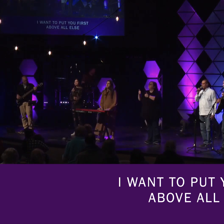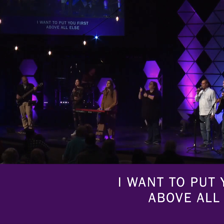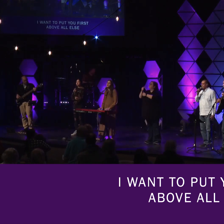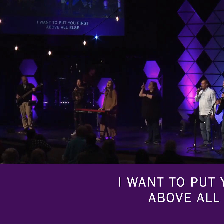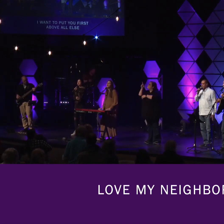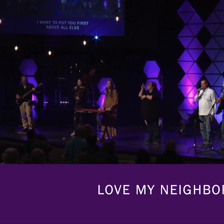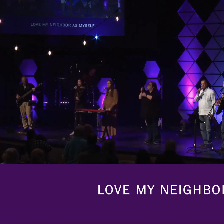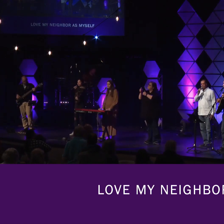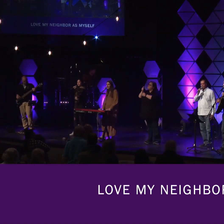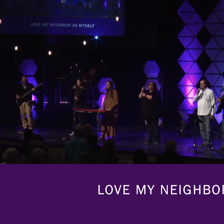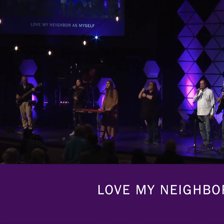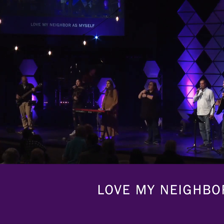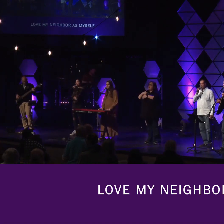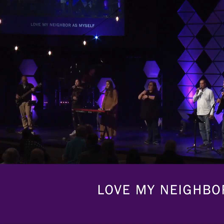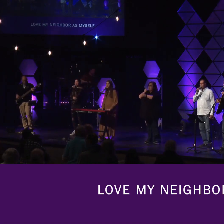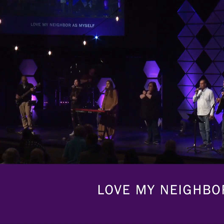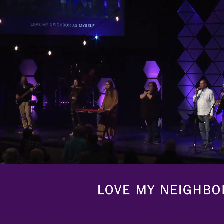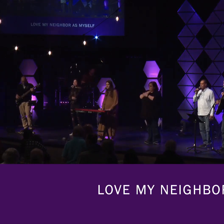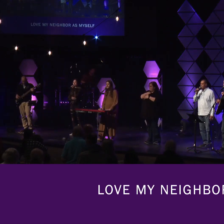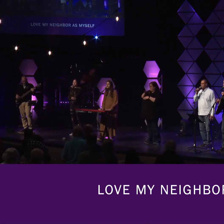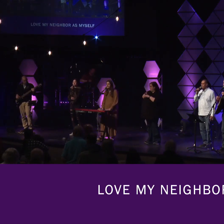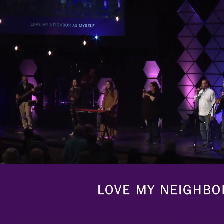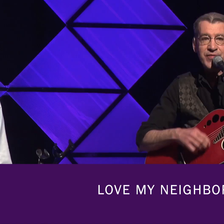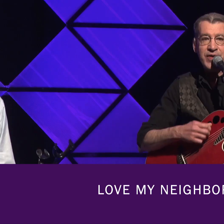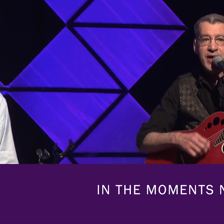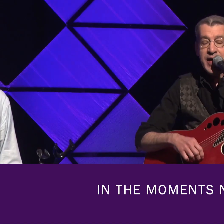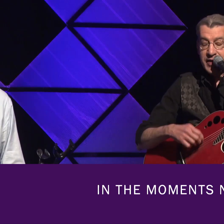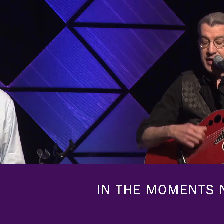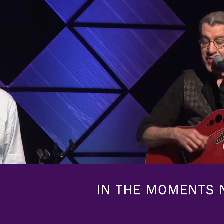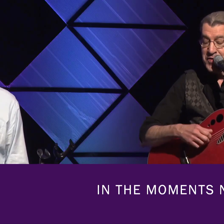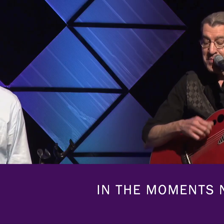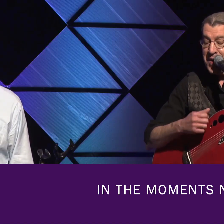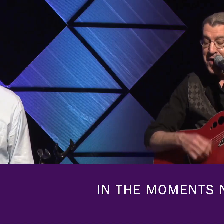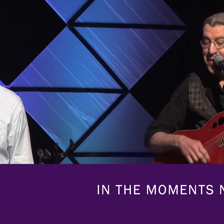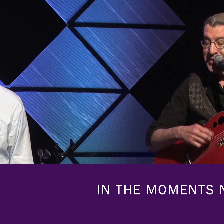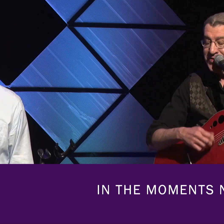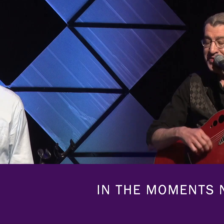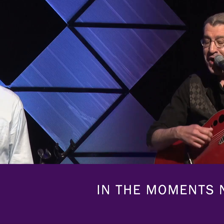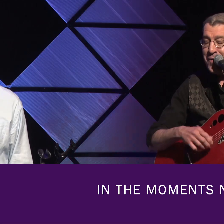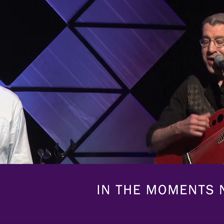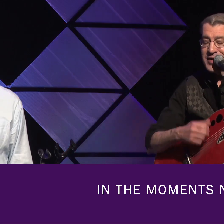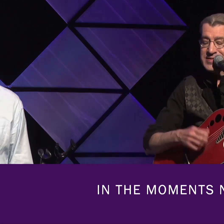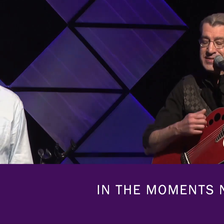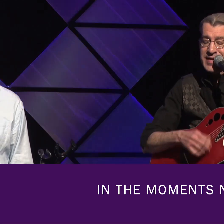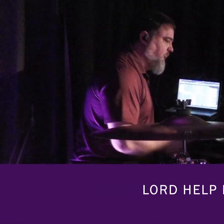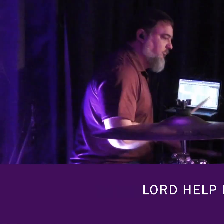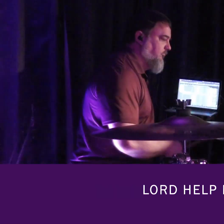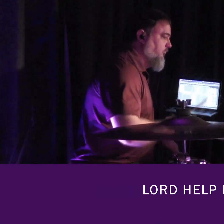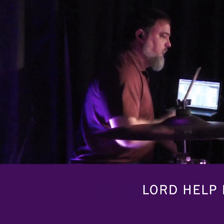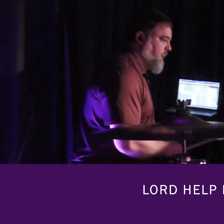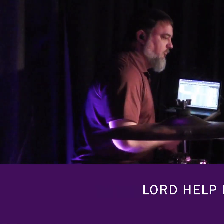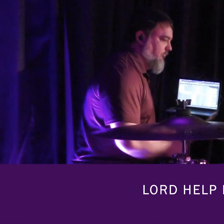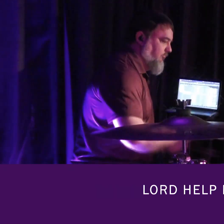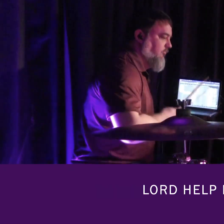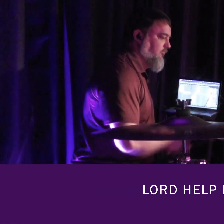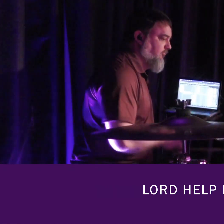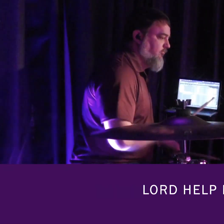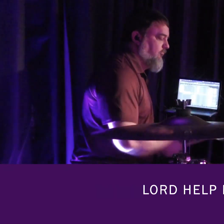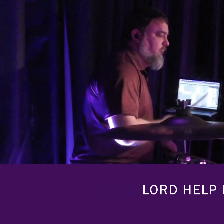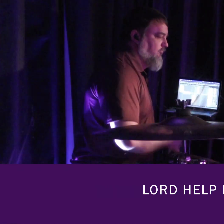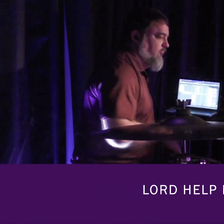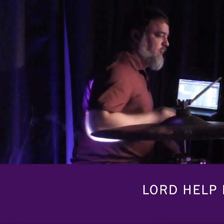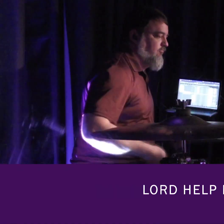all else, love my neighbor as myself, in the moments no one sees, Lord, help me